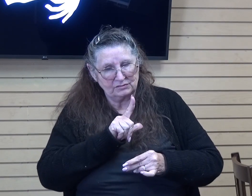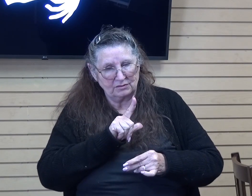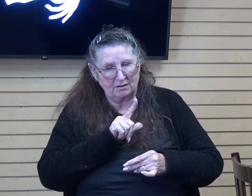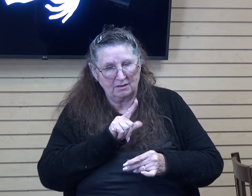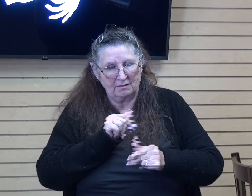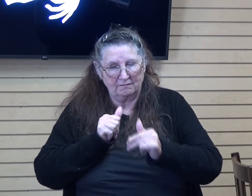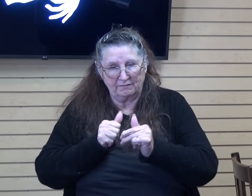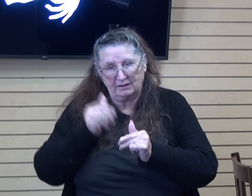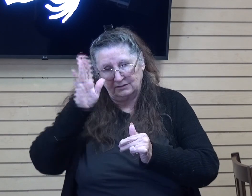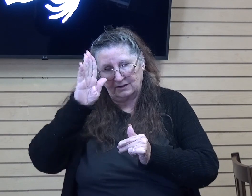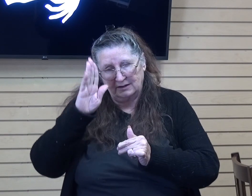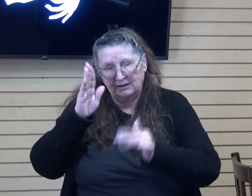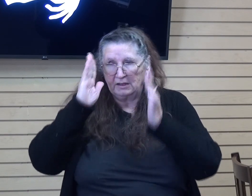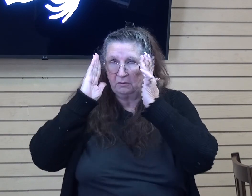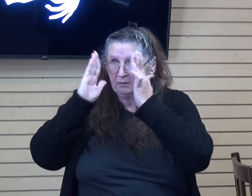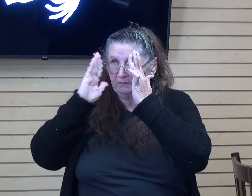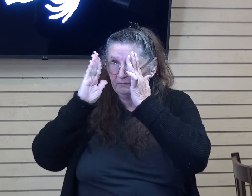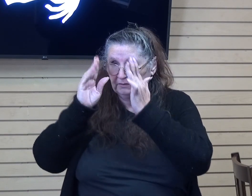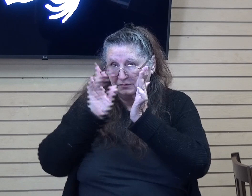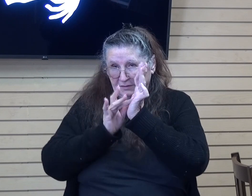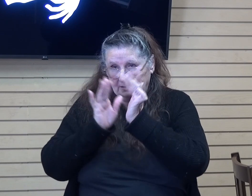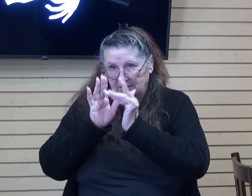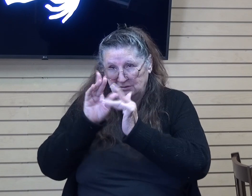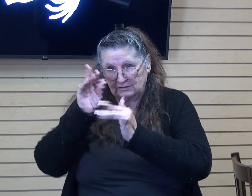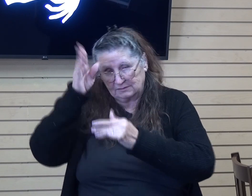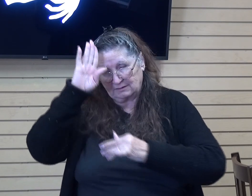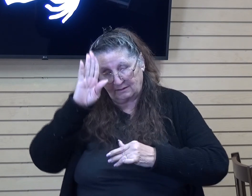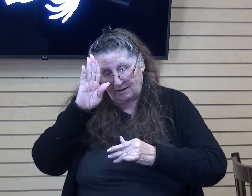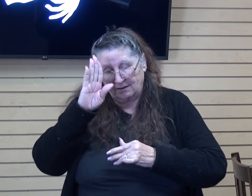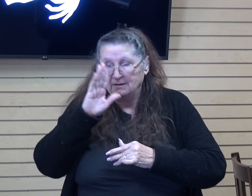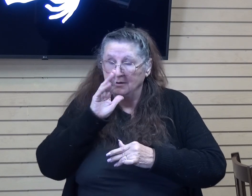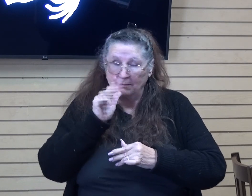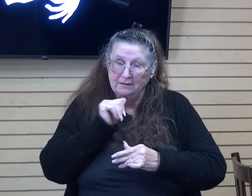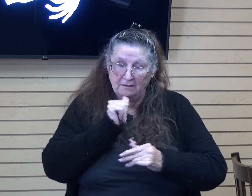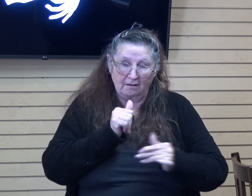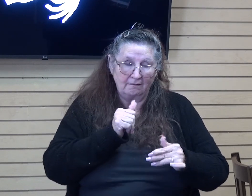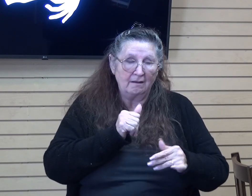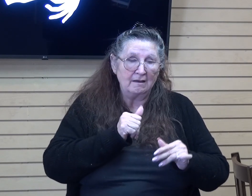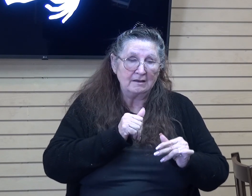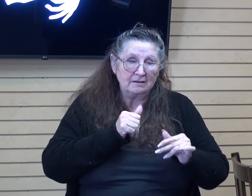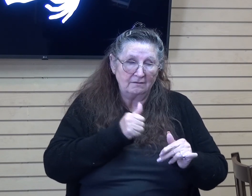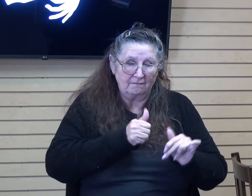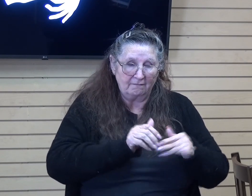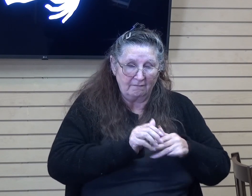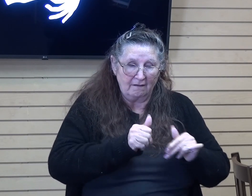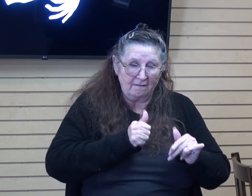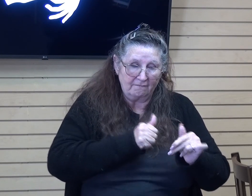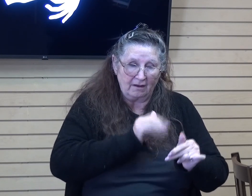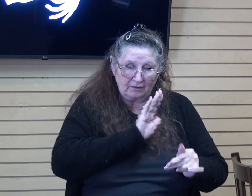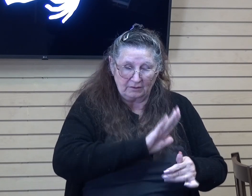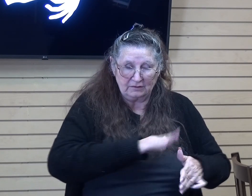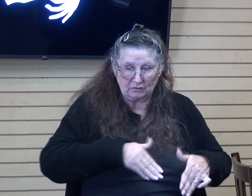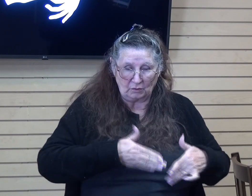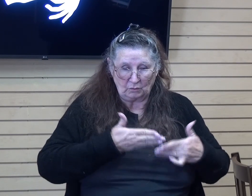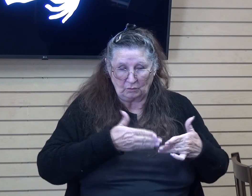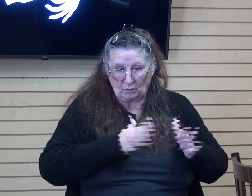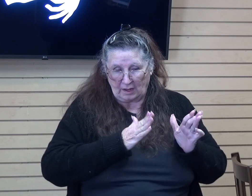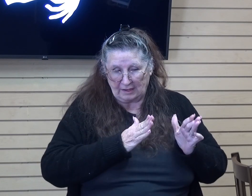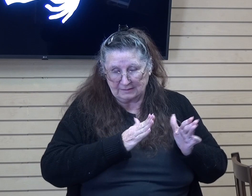and focused on Jesus. And it was just really sweet to take note of that, just to focus not on us, because